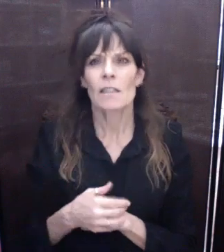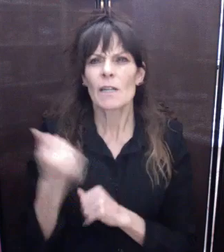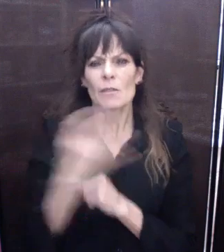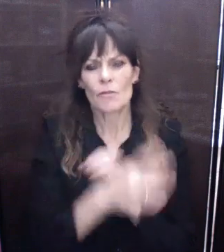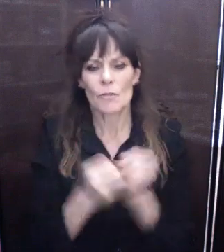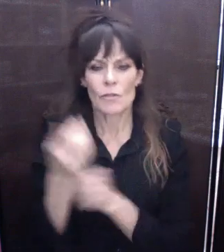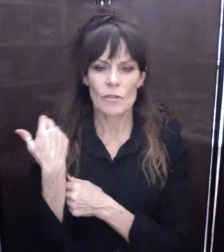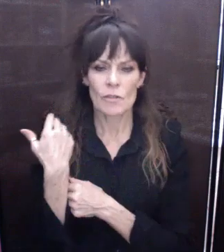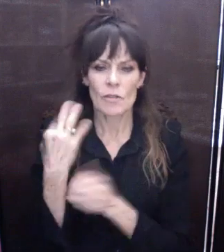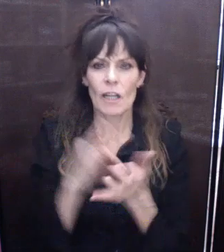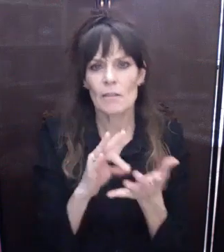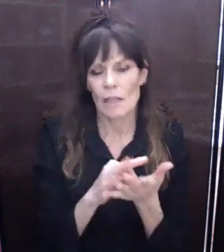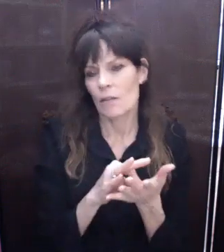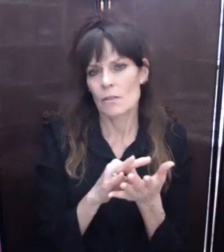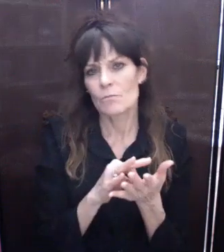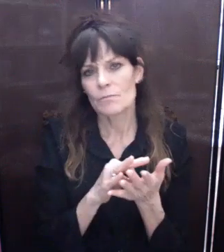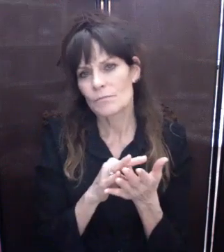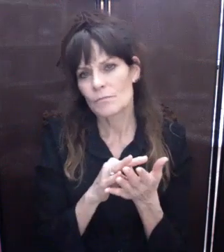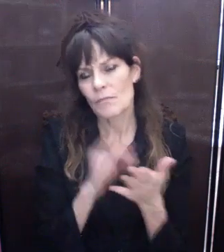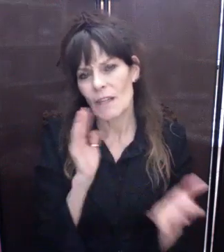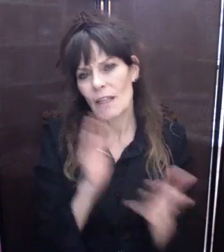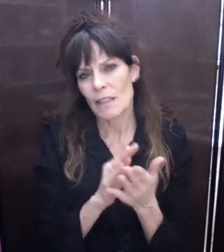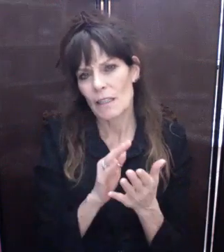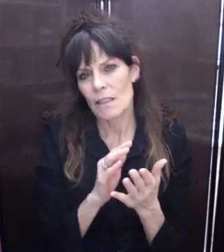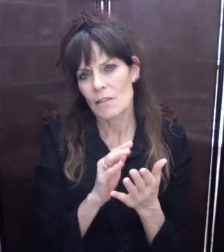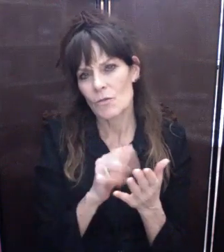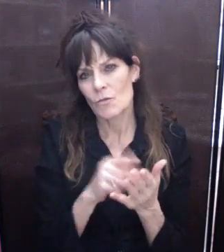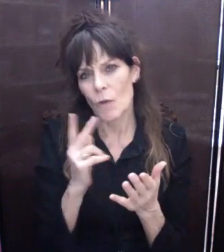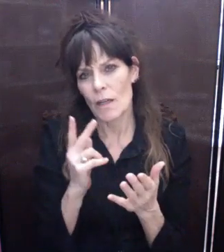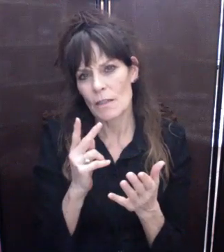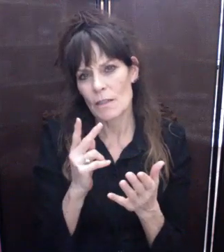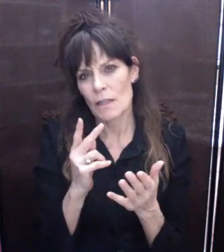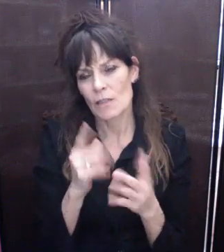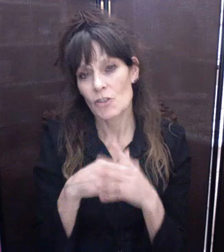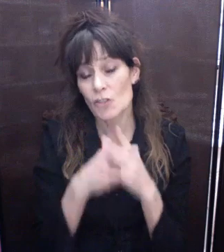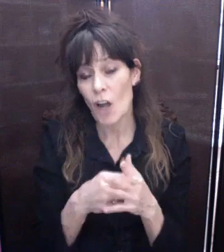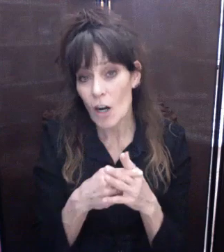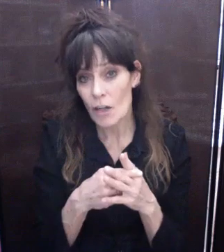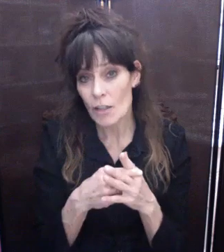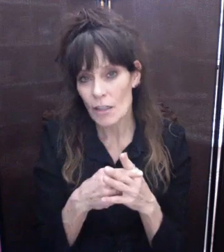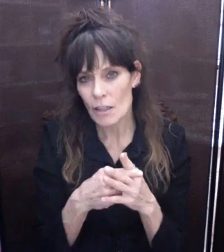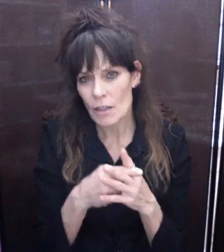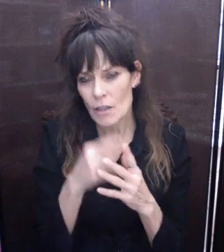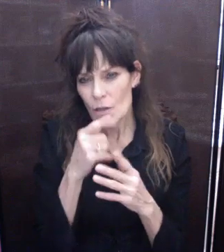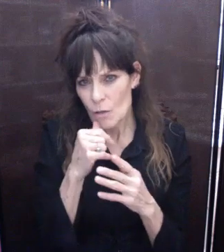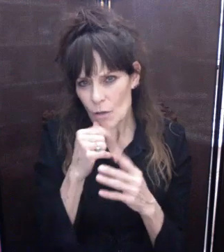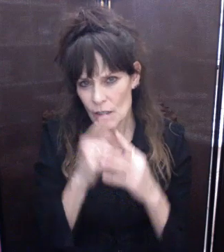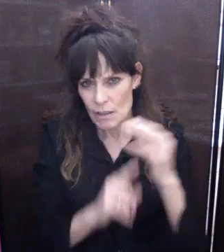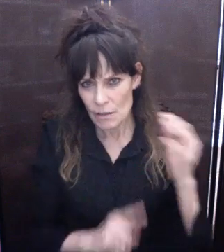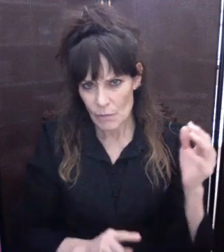count at least twice that number with whom I had started out and who had either disappeared or walked